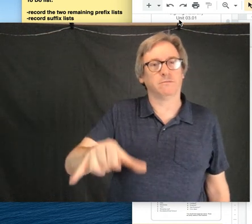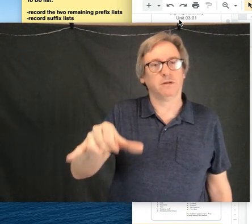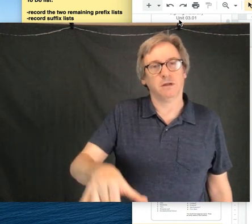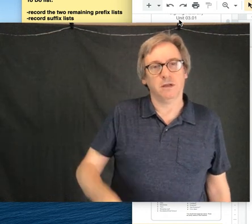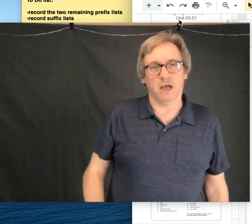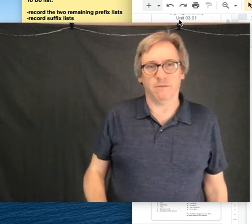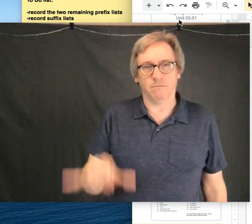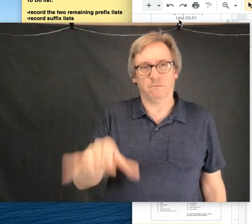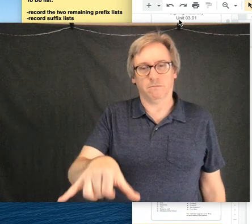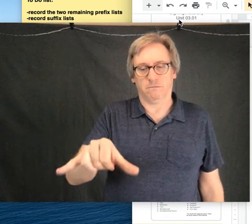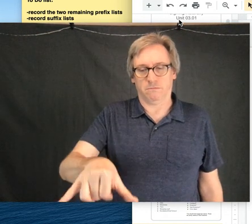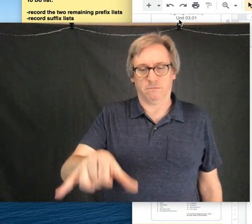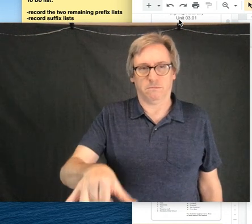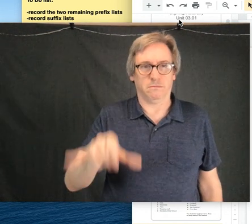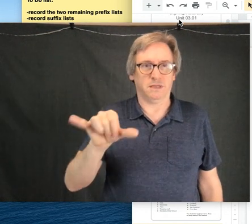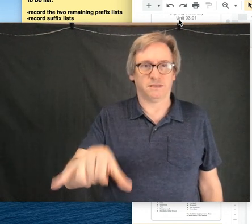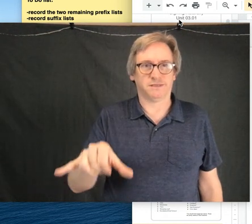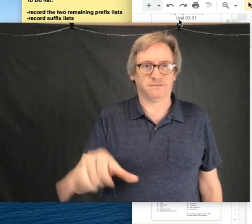Youngstown.